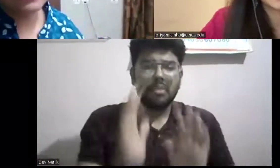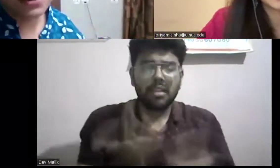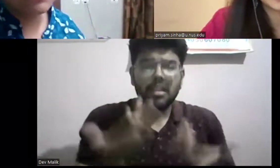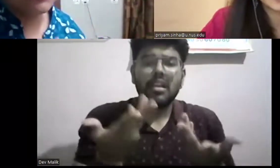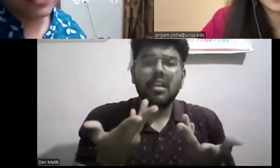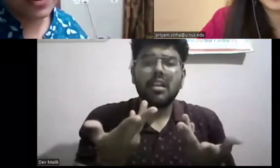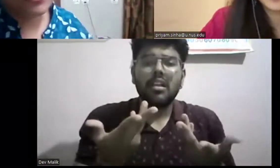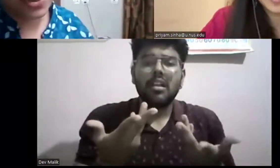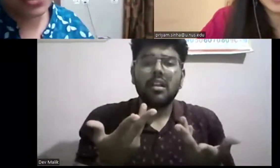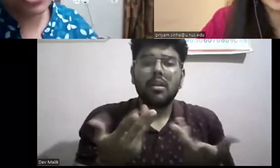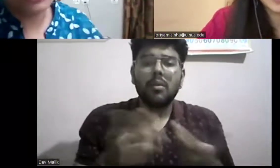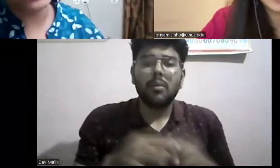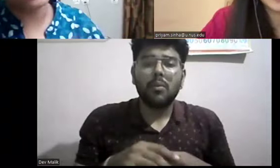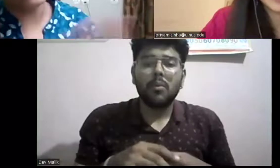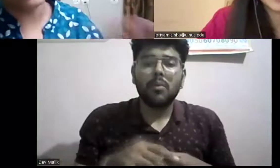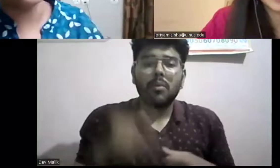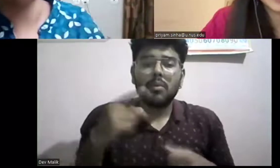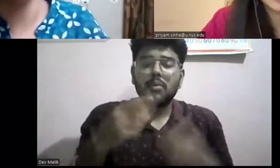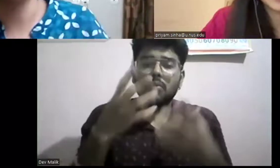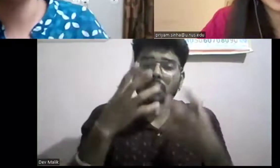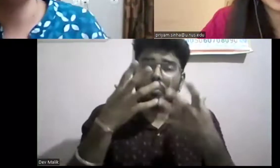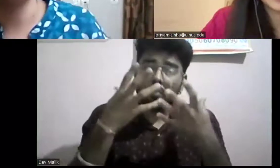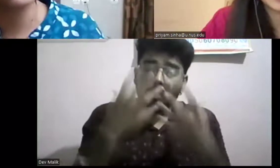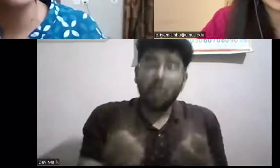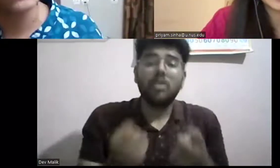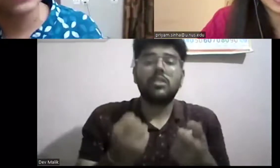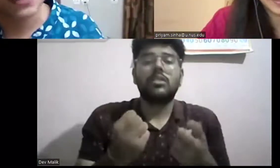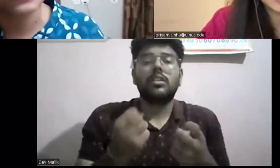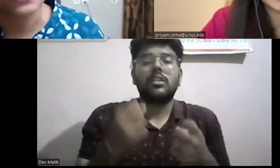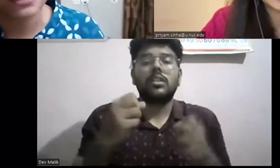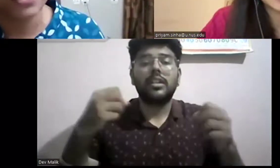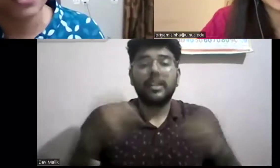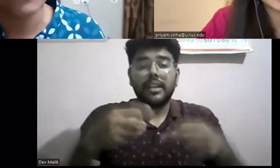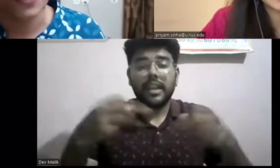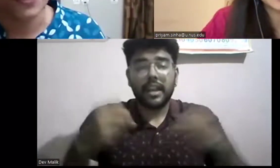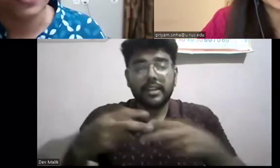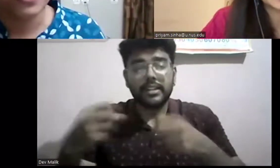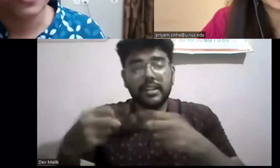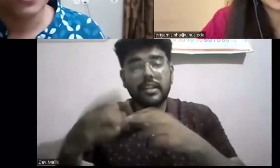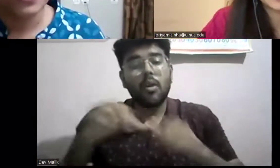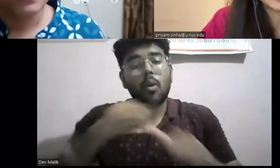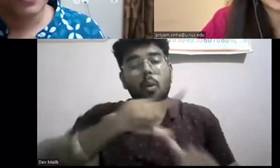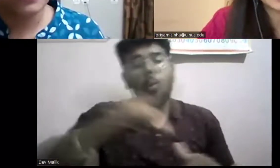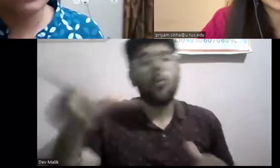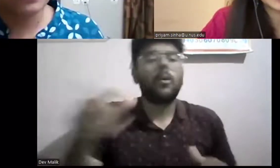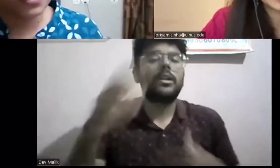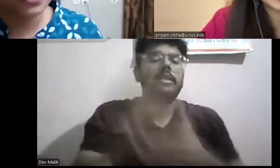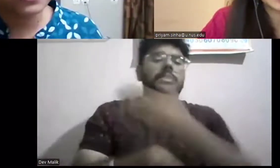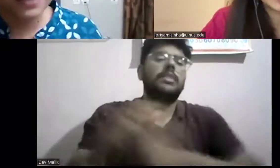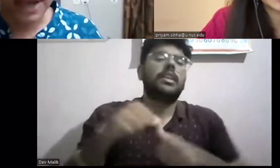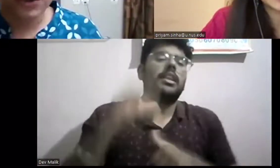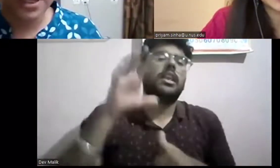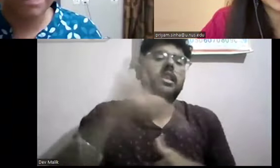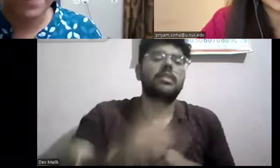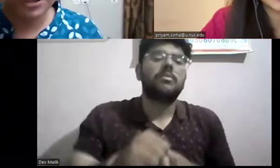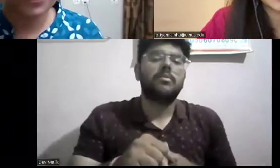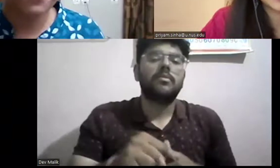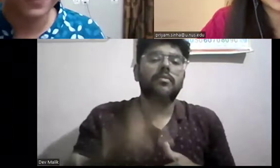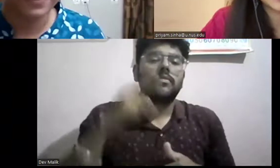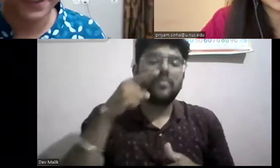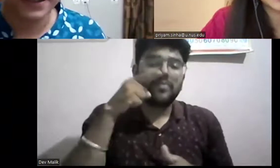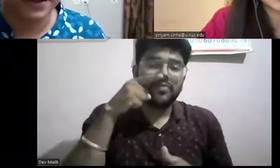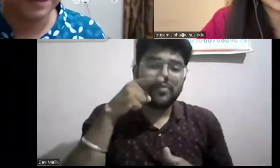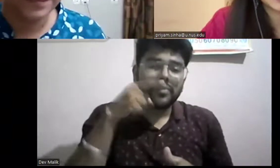it in, you need to create it in a way that it is accessible for all. And this is actually a part